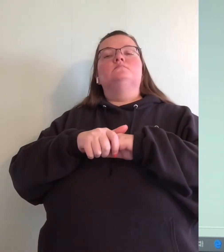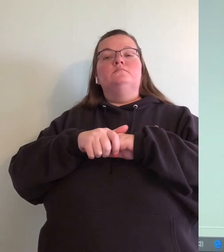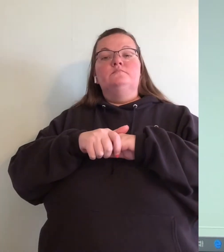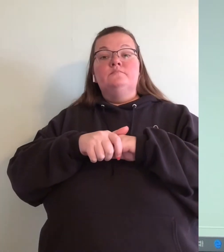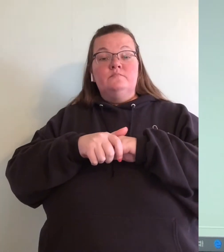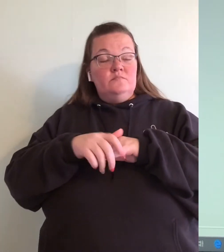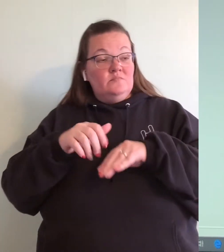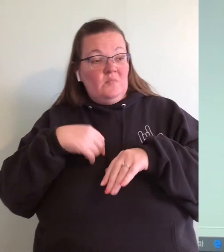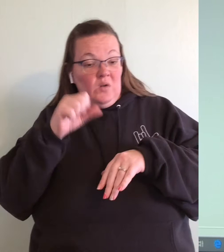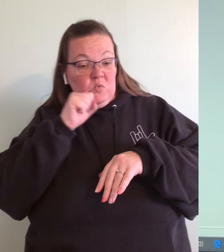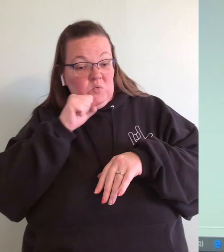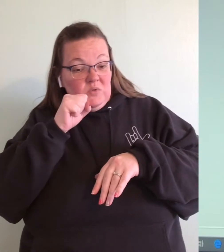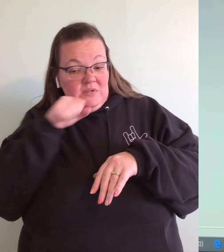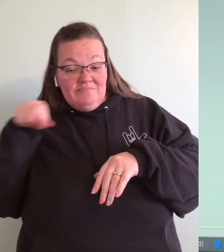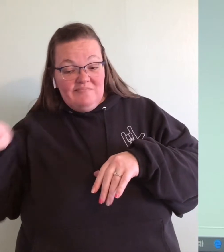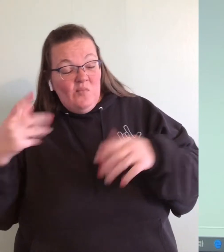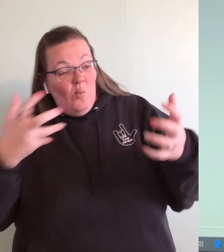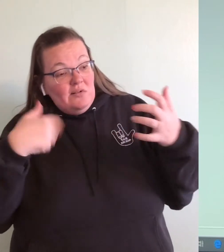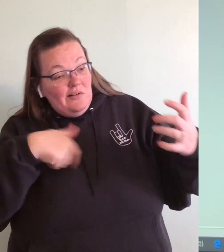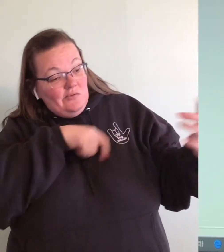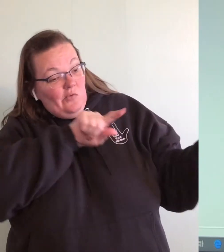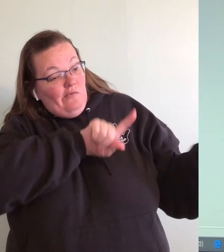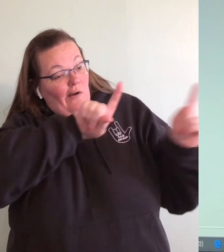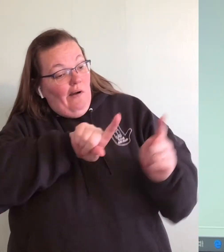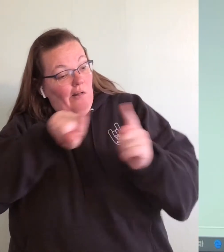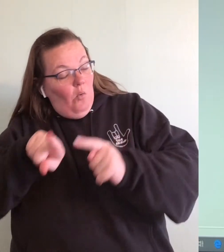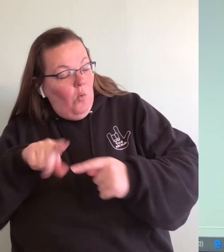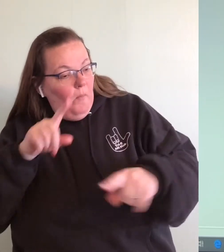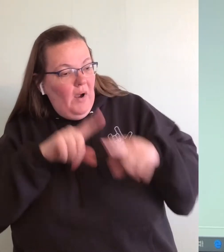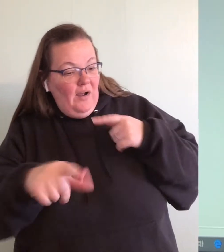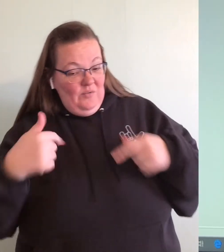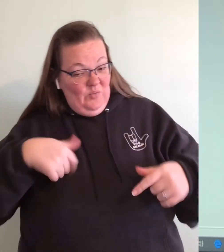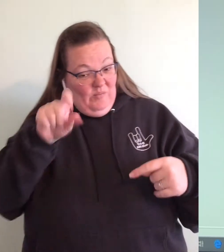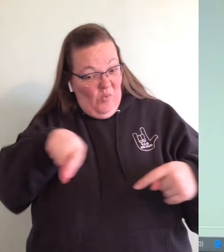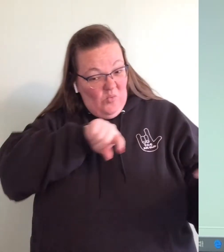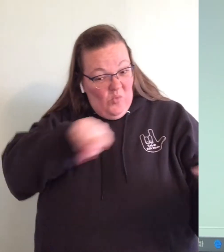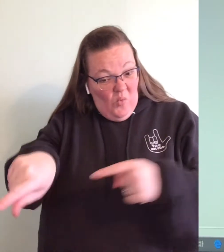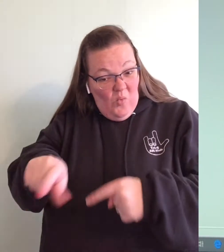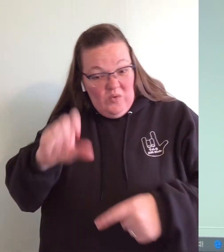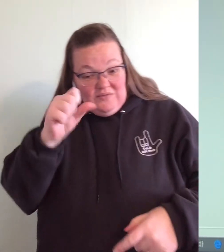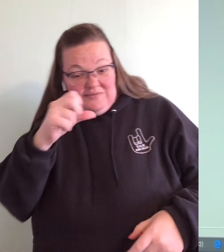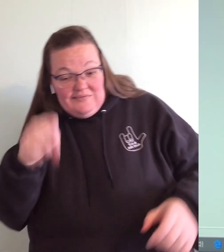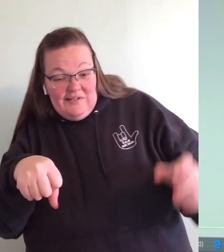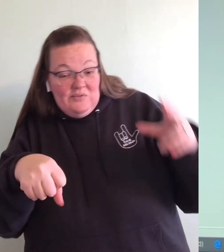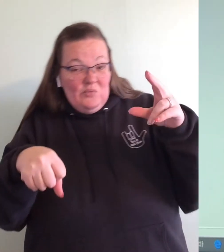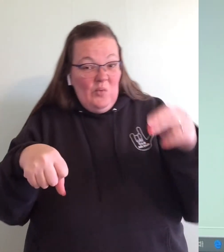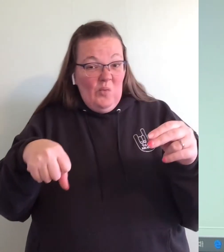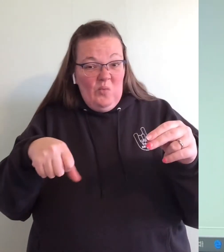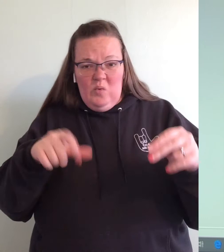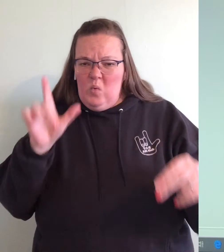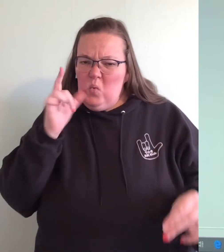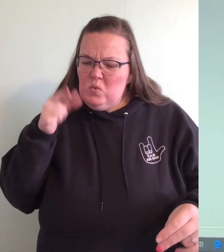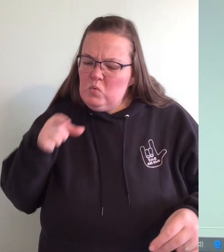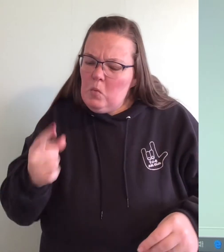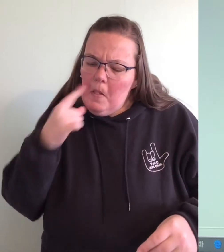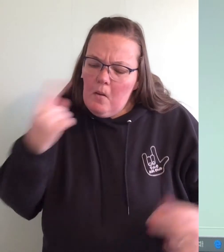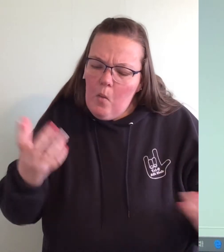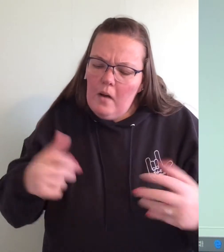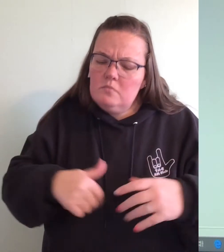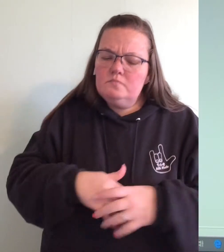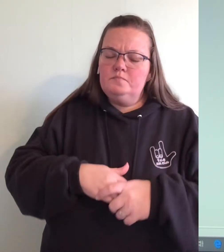to make a noise." "I know," said Peter. "The question is, are we to go to it or not? What do you think, Lou?"